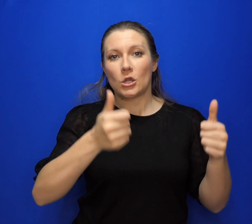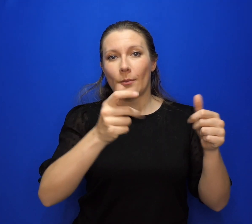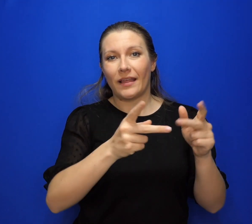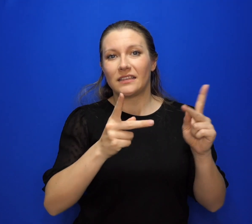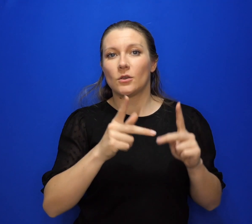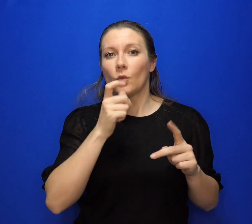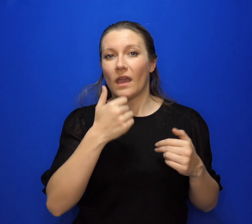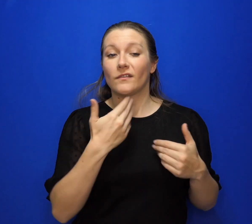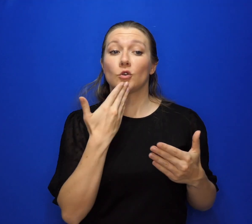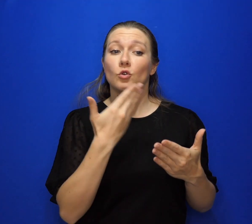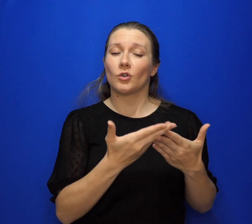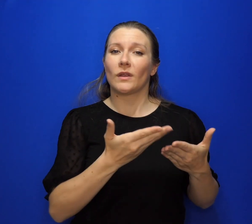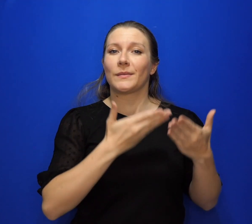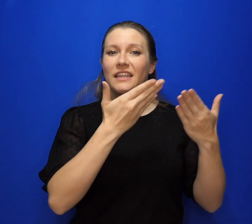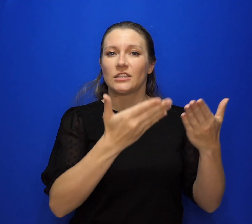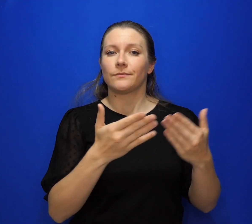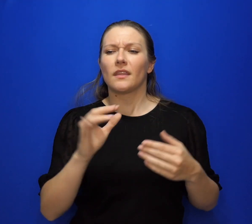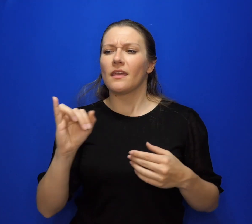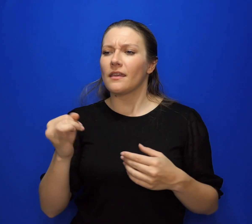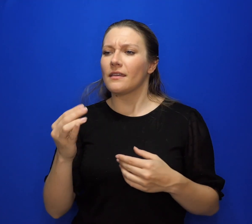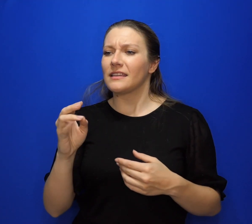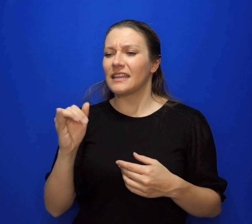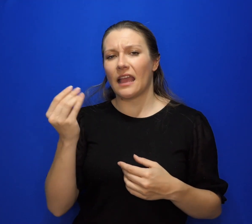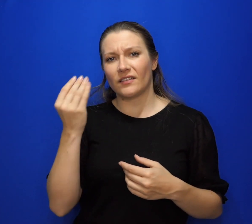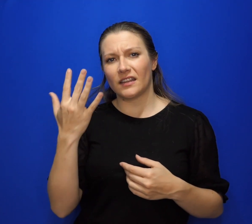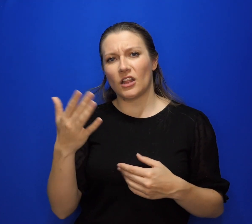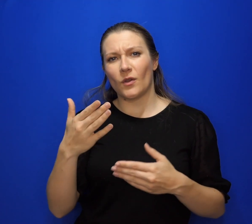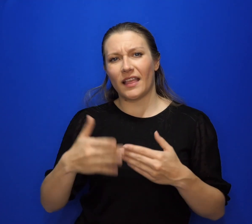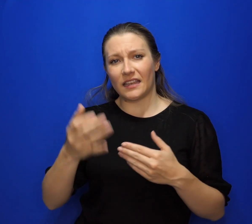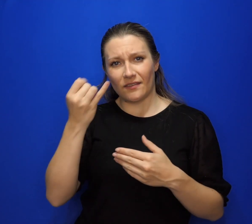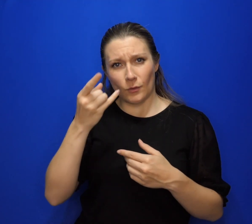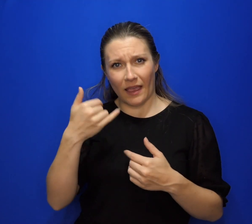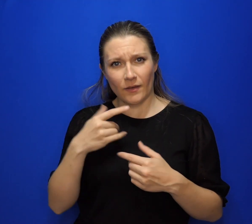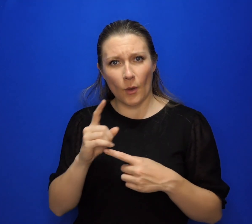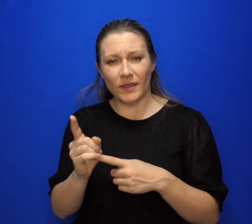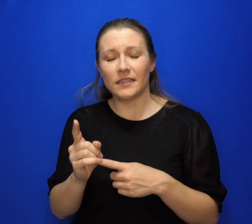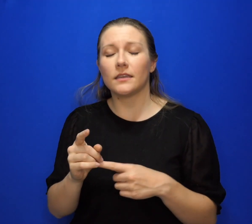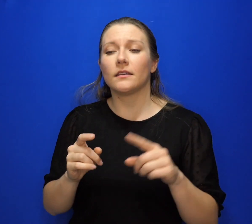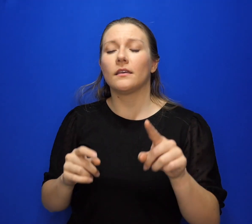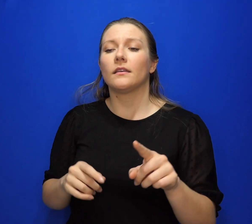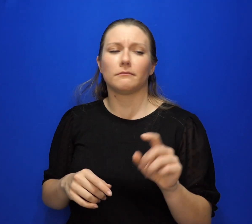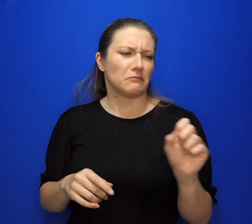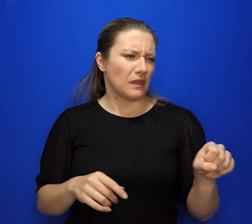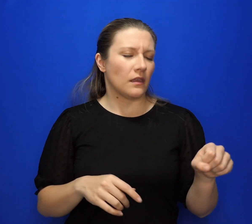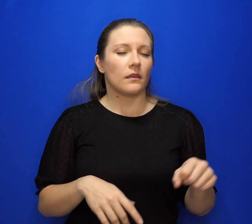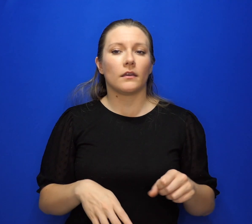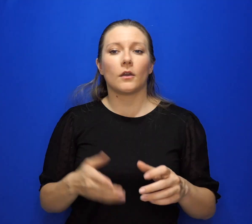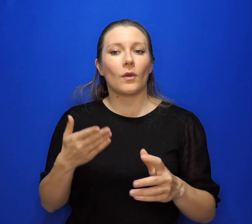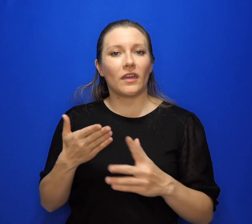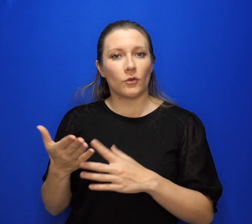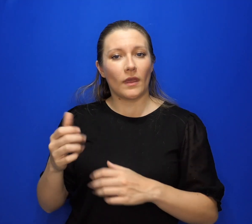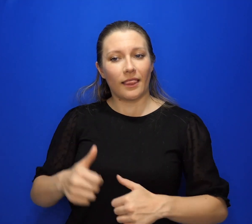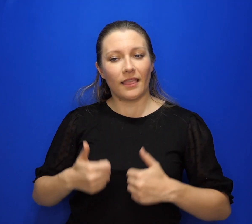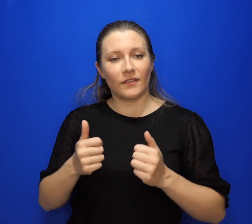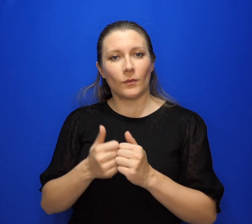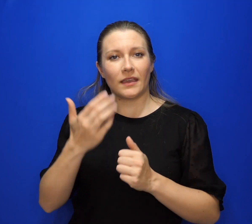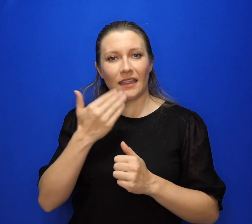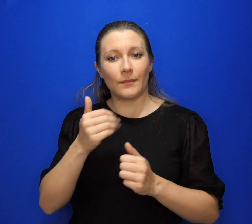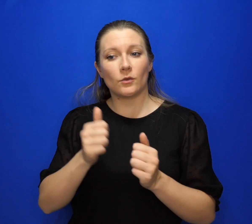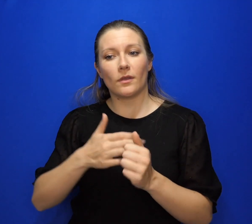end of this, if you have a second, going through and living with diabetes with my daughter, and then thyroid stuff, it's